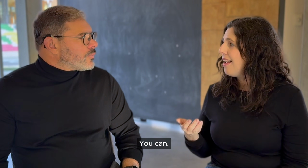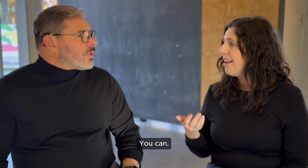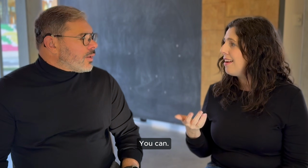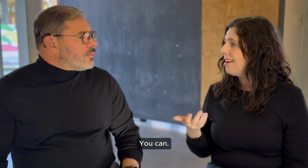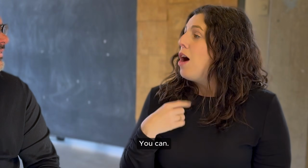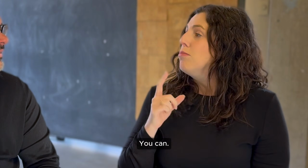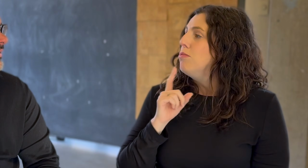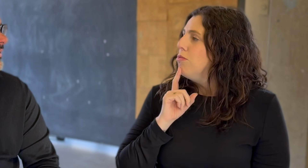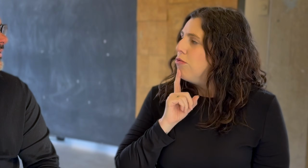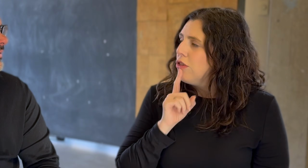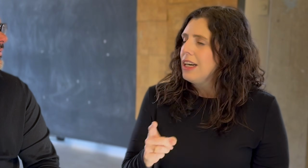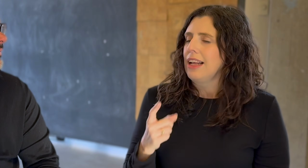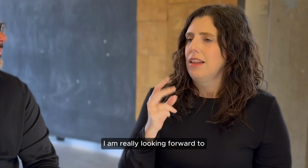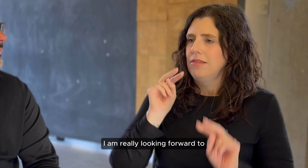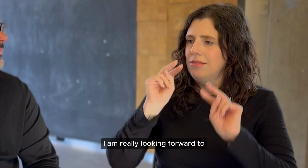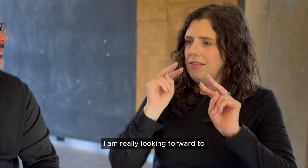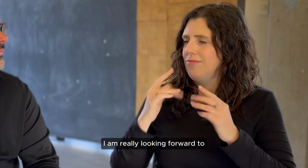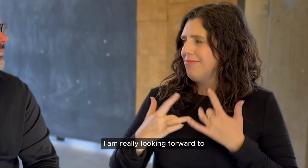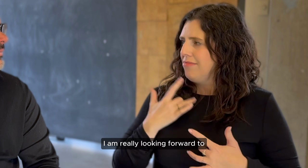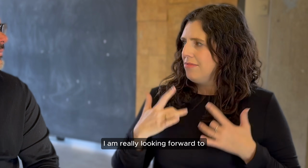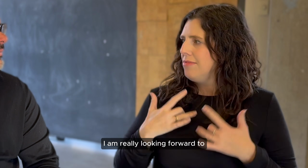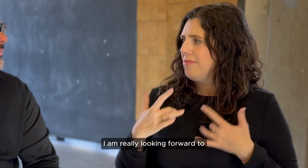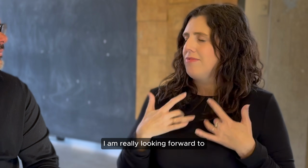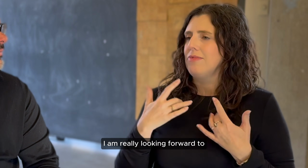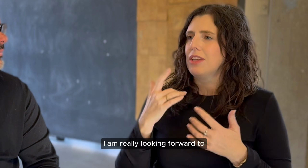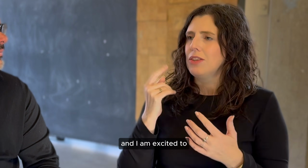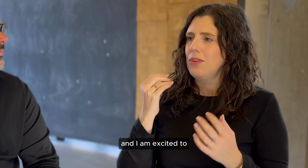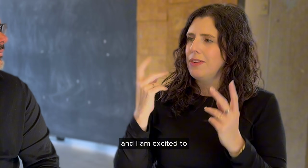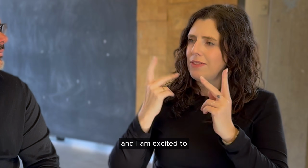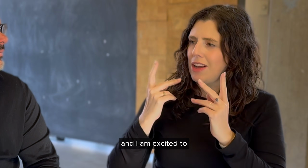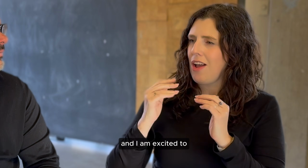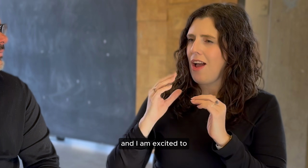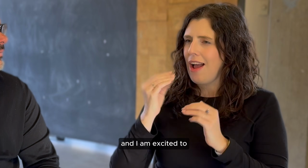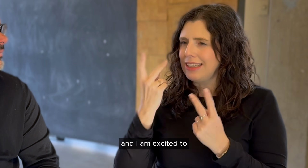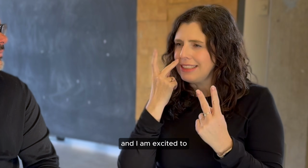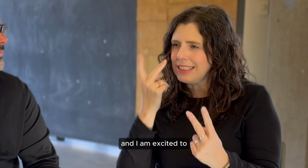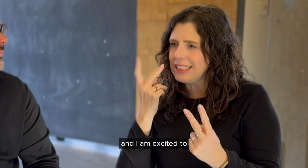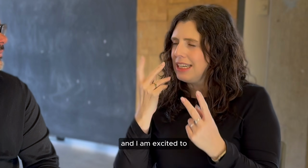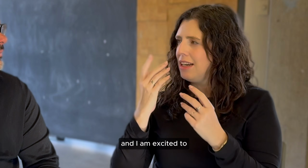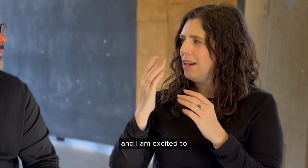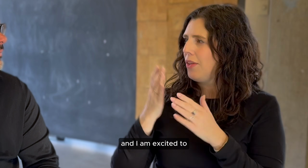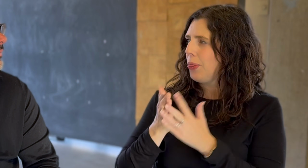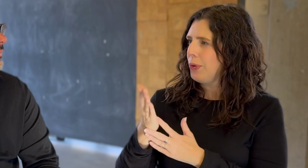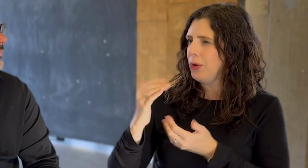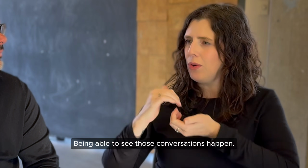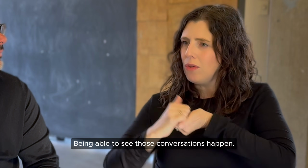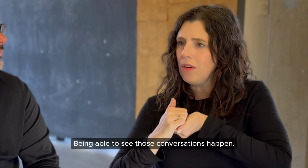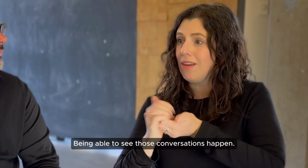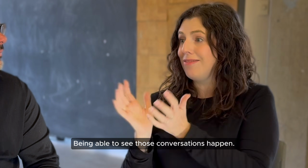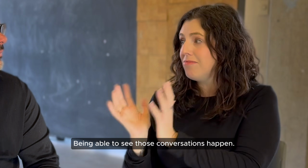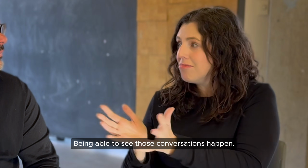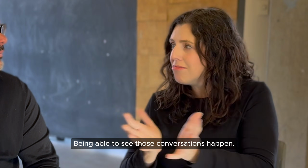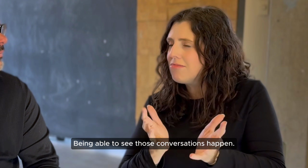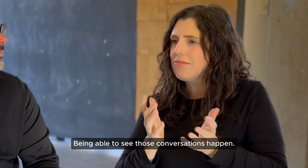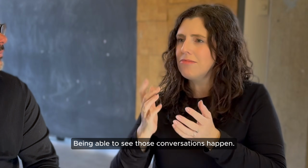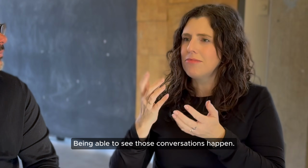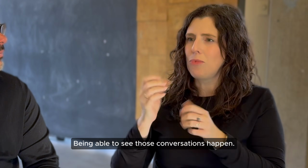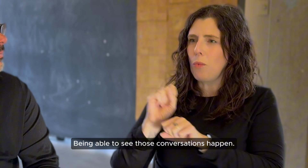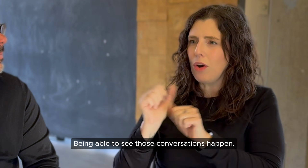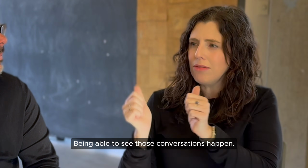can. I'm really looking forward to and I'm excited for being able to see those conversations